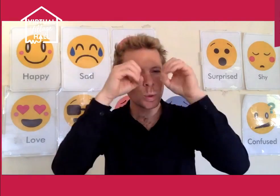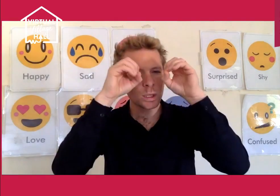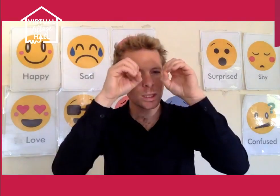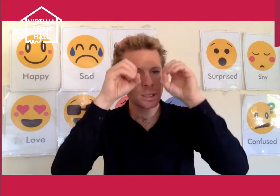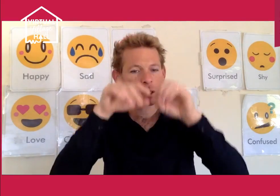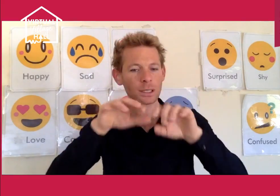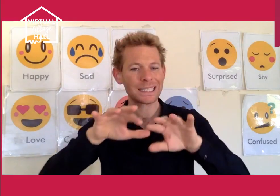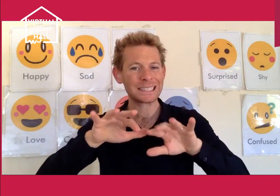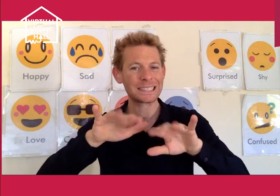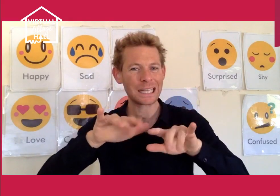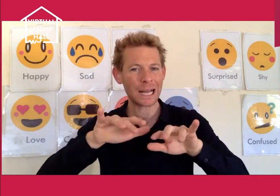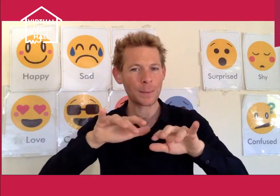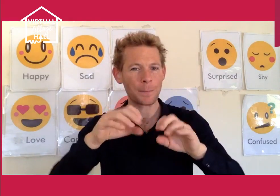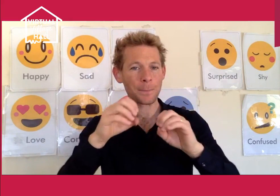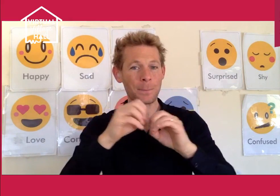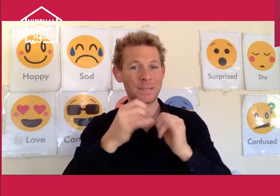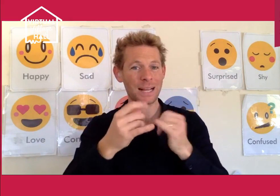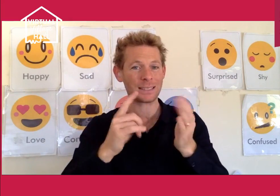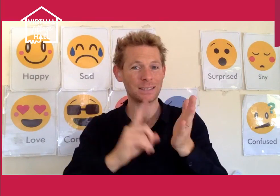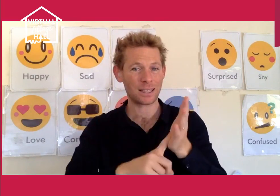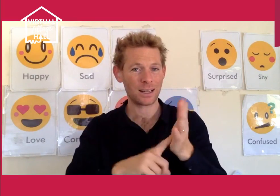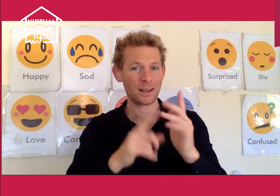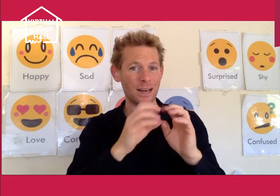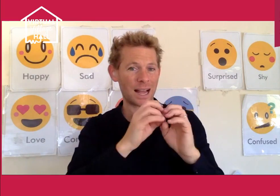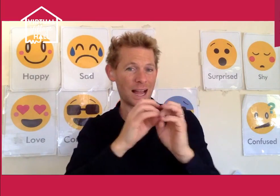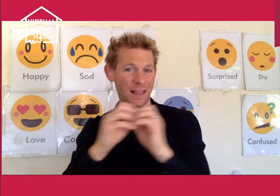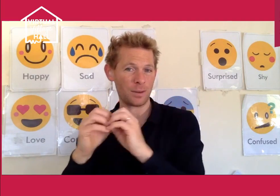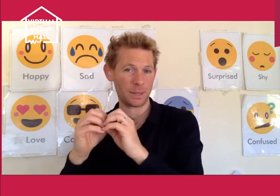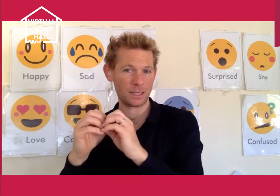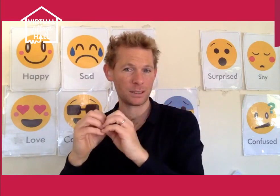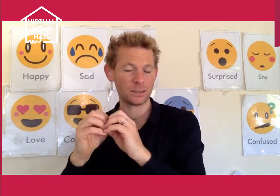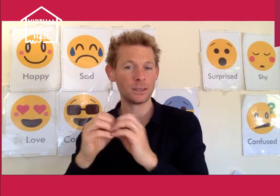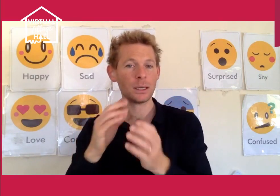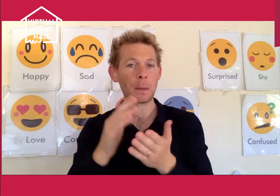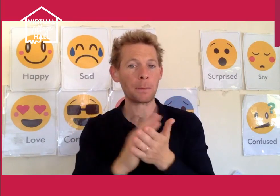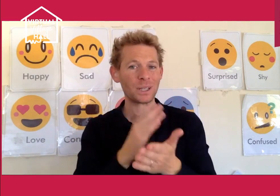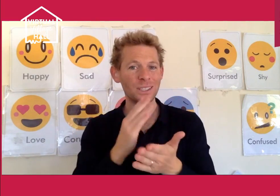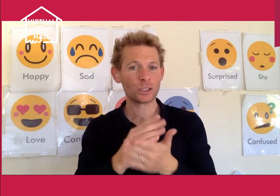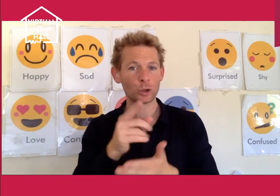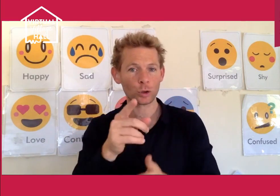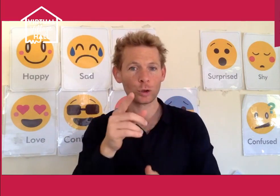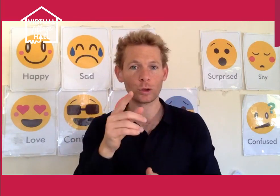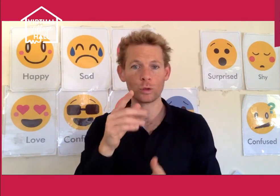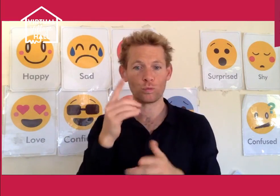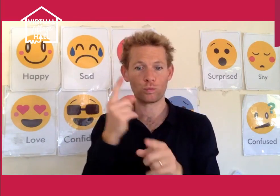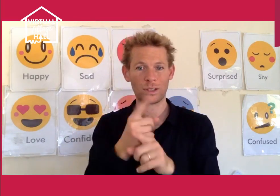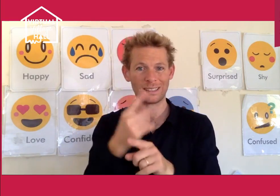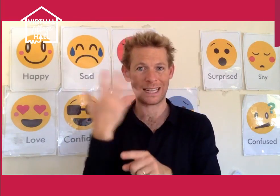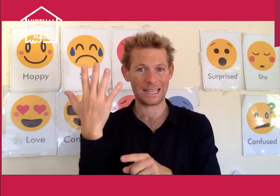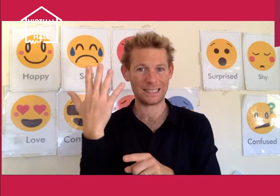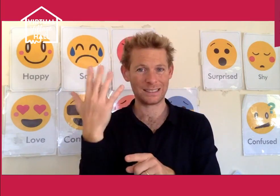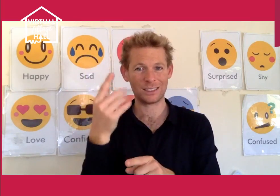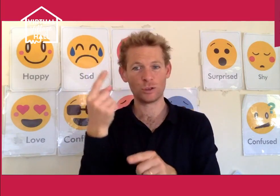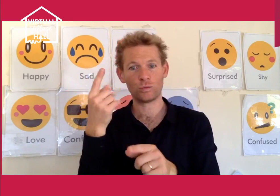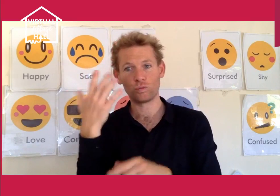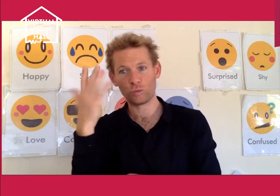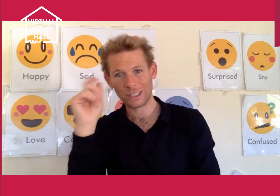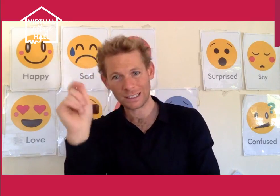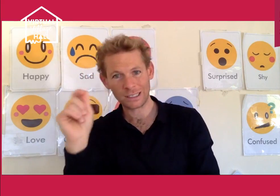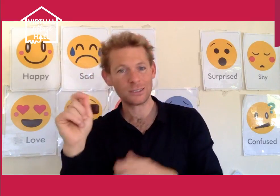Well, really don't worry, because actually after this, you can Google BSL alphabet. Now, make sure that you are